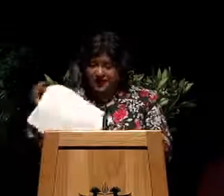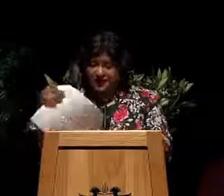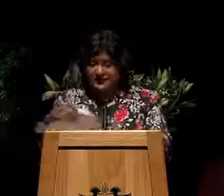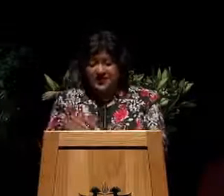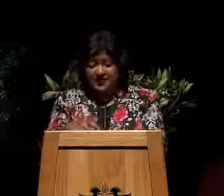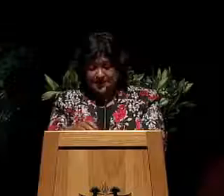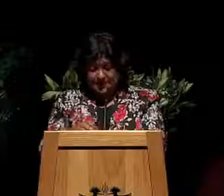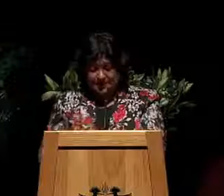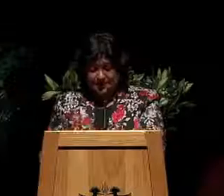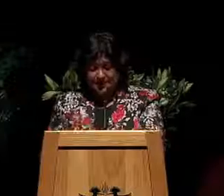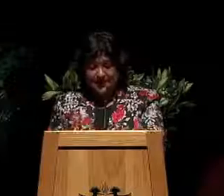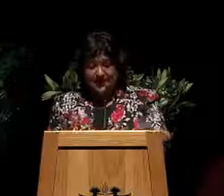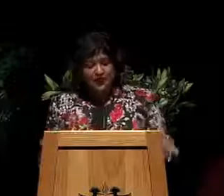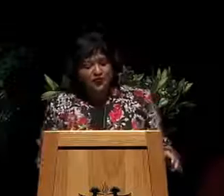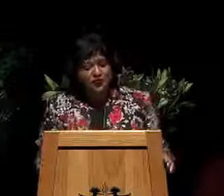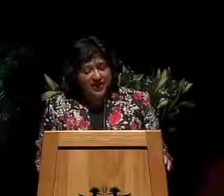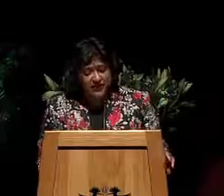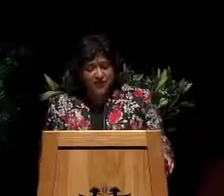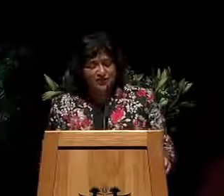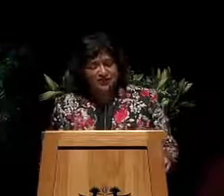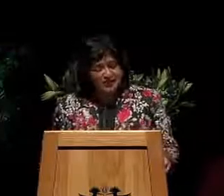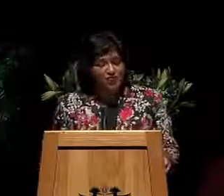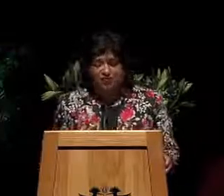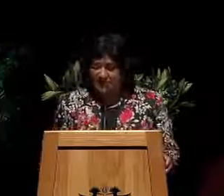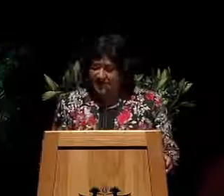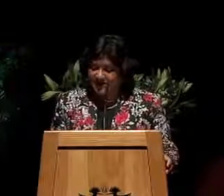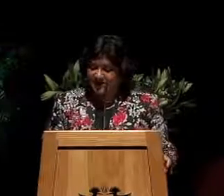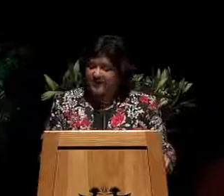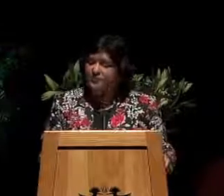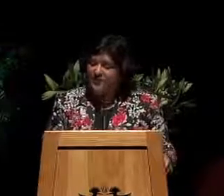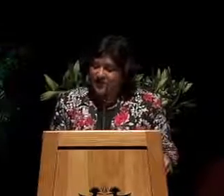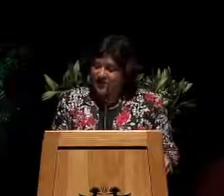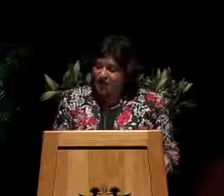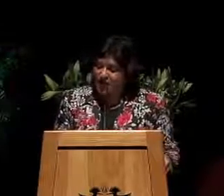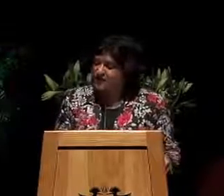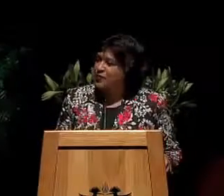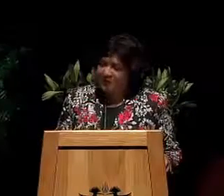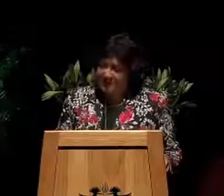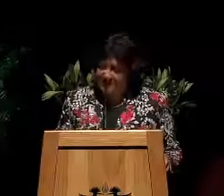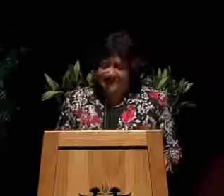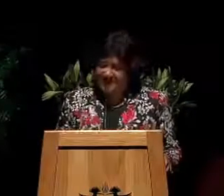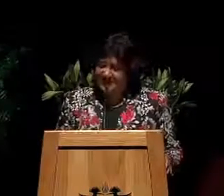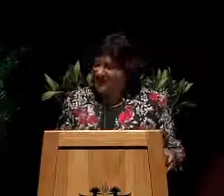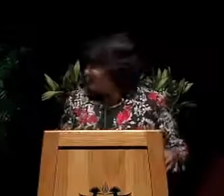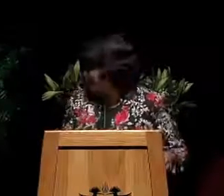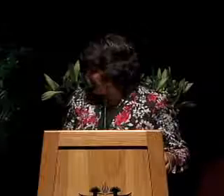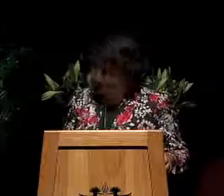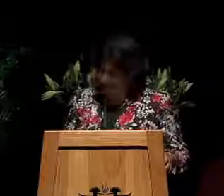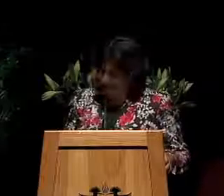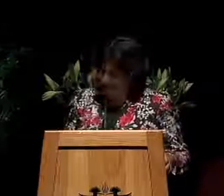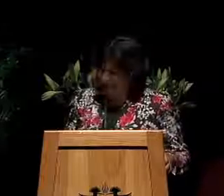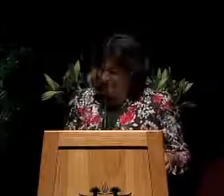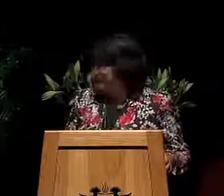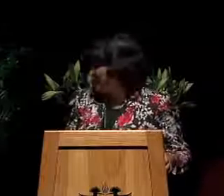of Natal. Donato Francisco Matera is one of the most fascinating characters